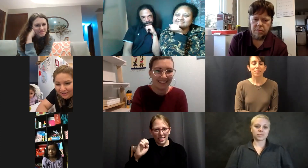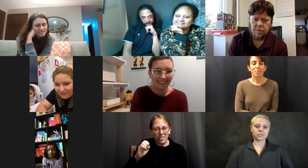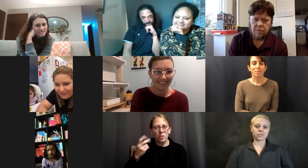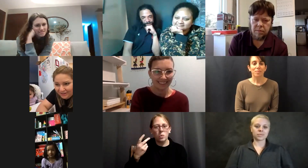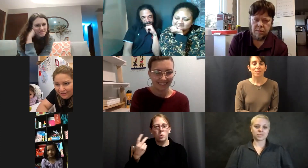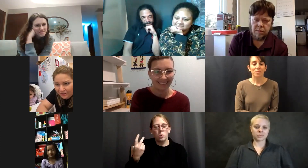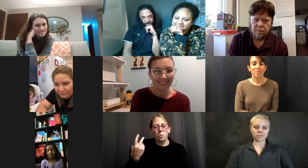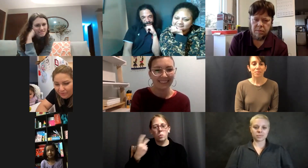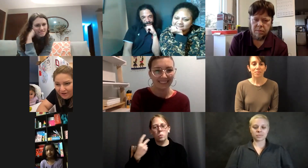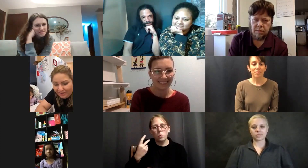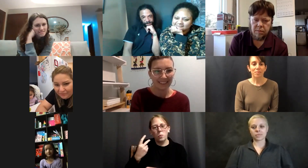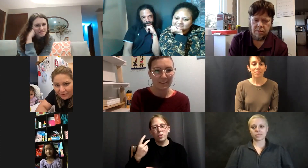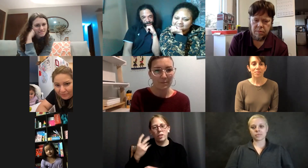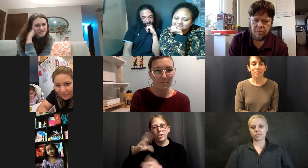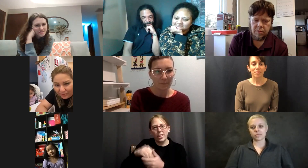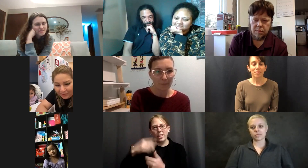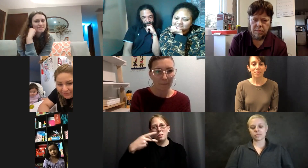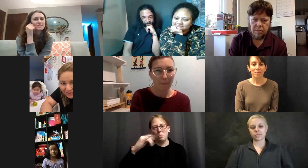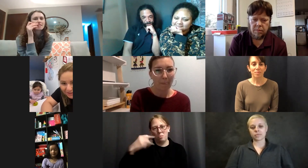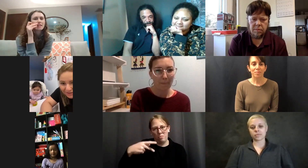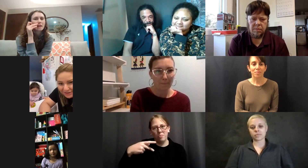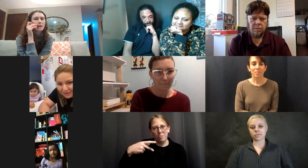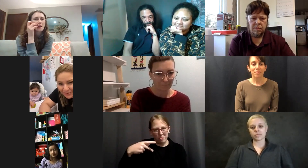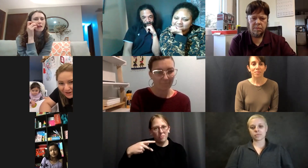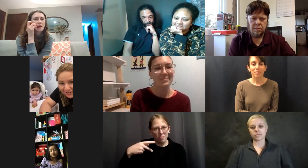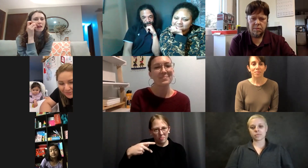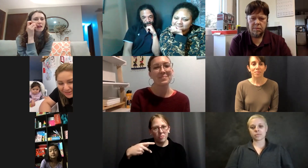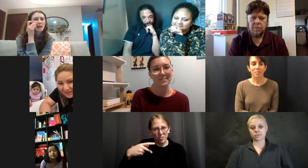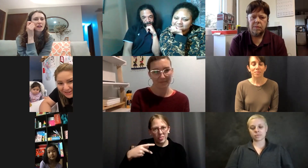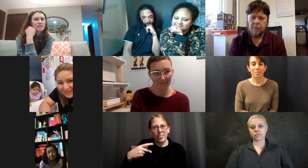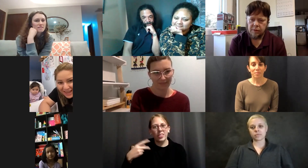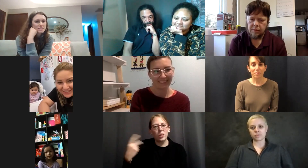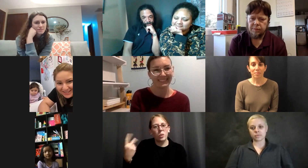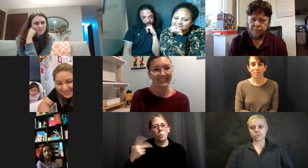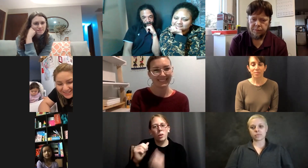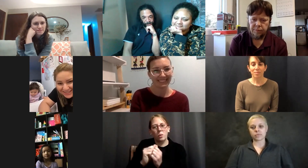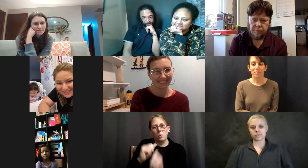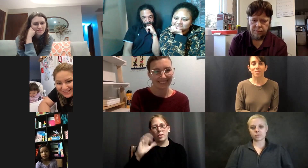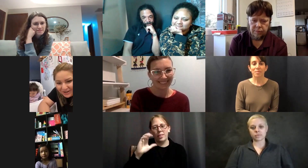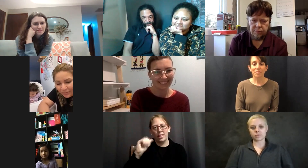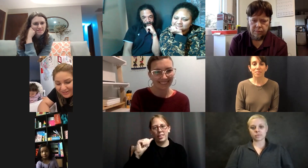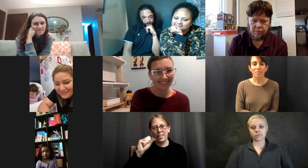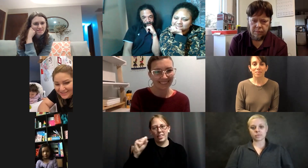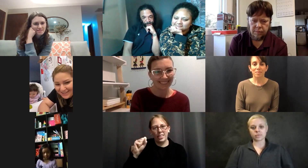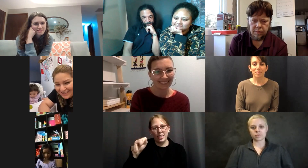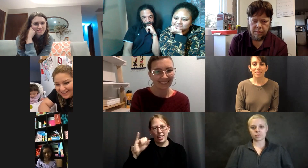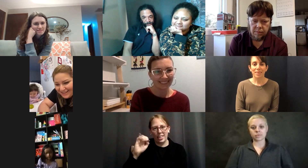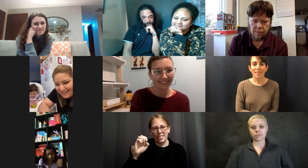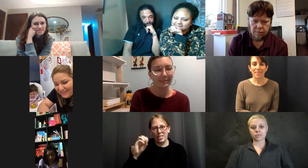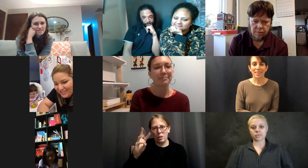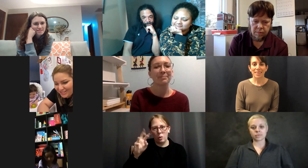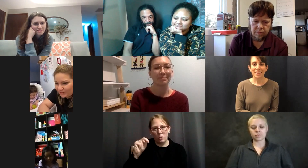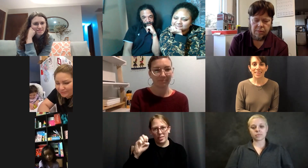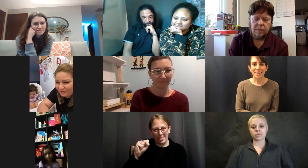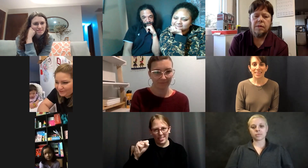working in the parent infant program. We are with Cassie Owens